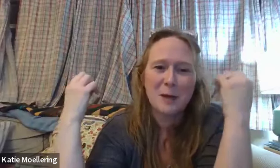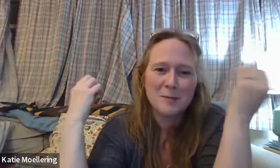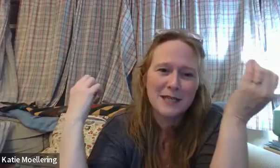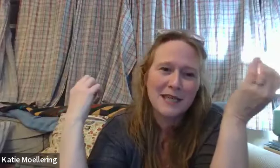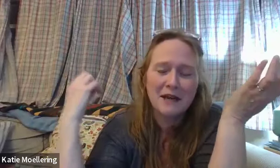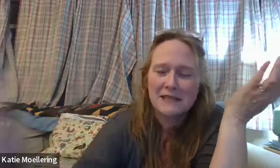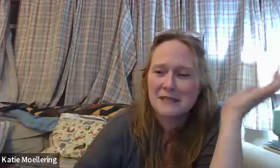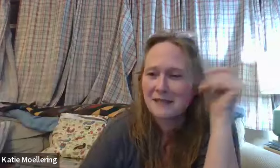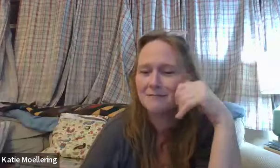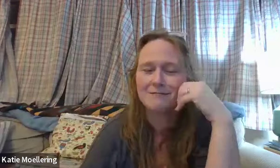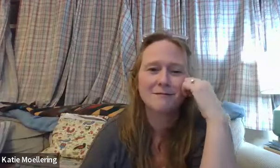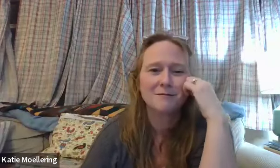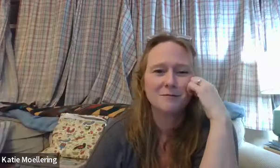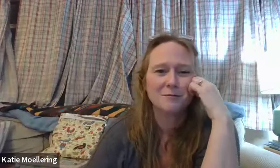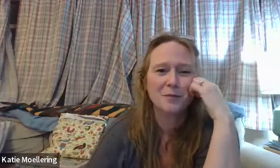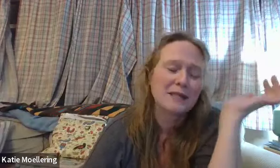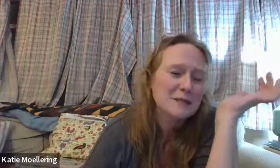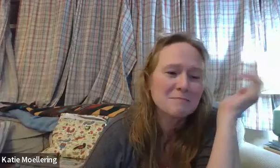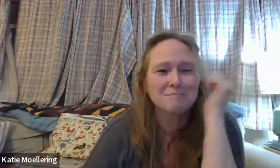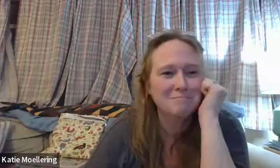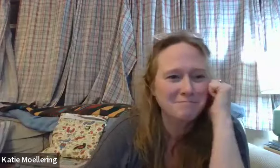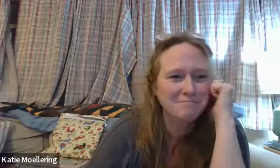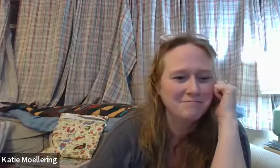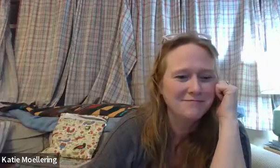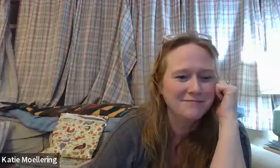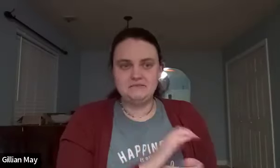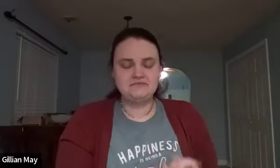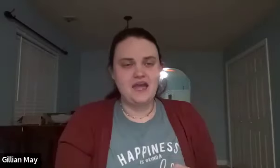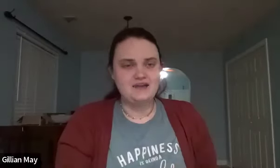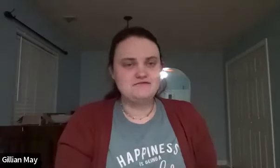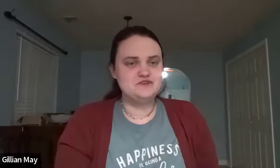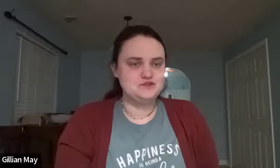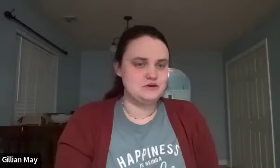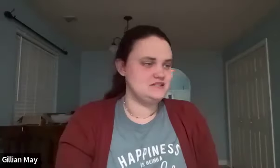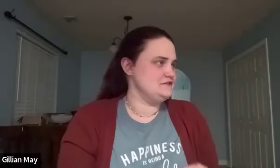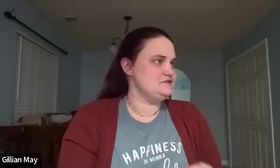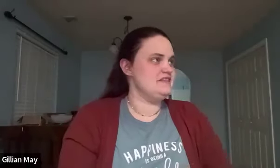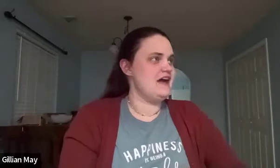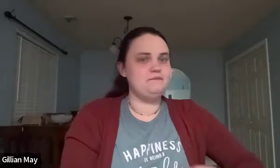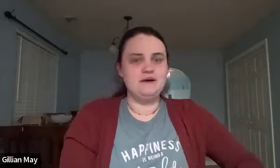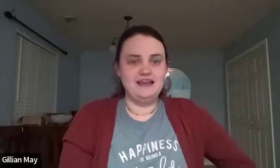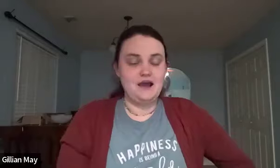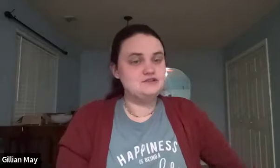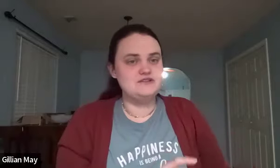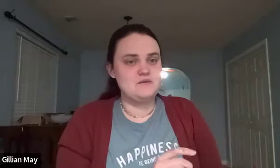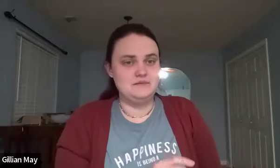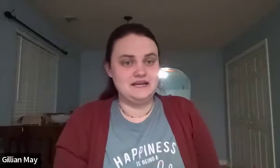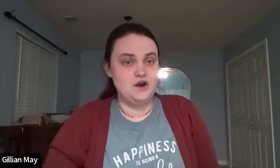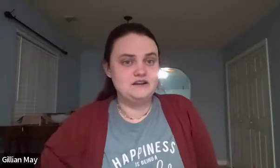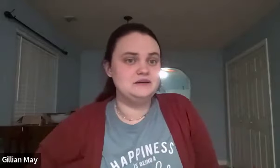sometimes I get a little antsy and practice. I'm notorious for doing that, but like I'll do that when I'm like talking to